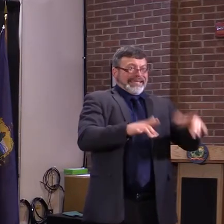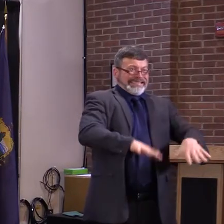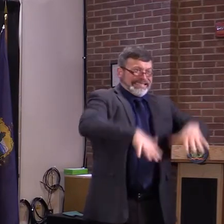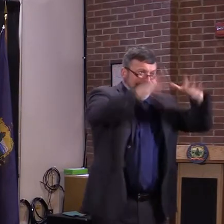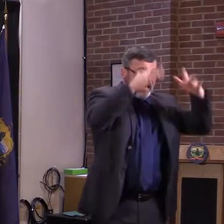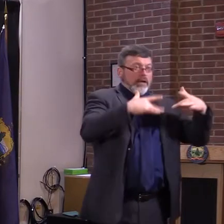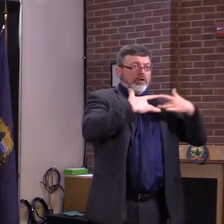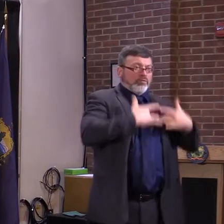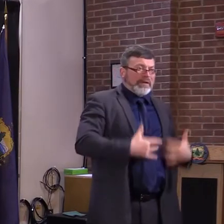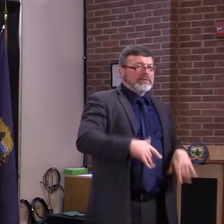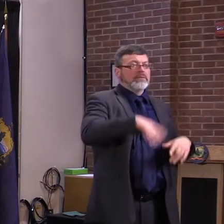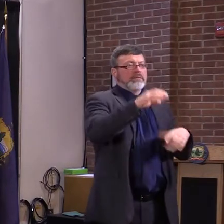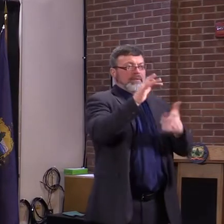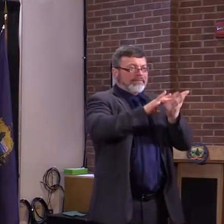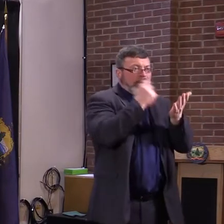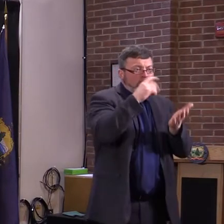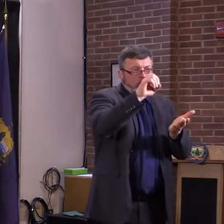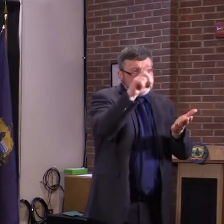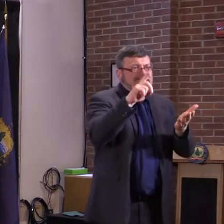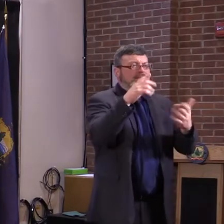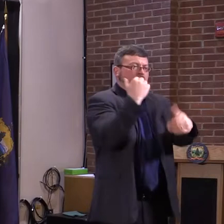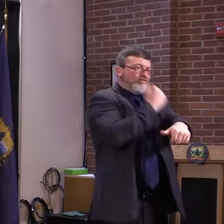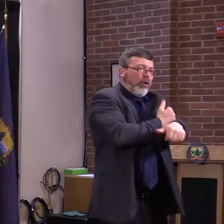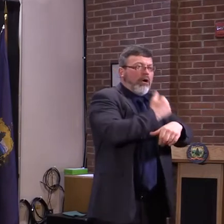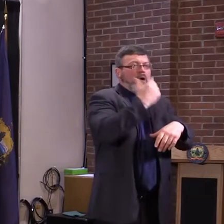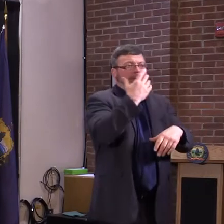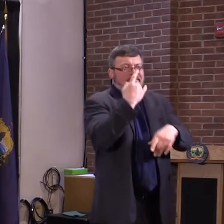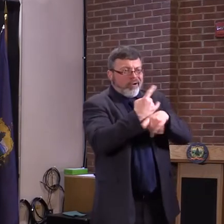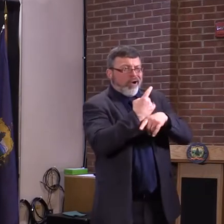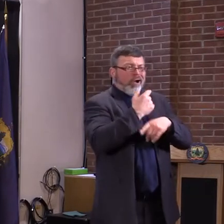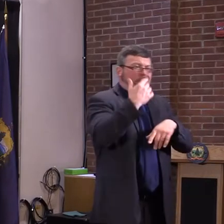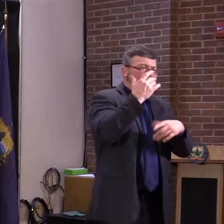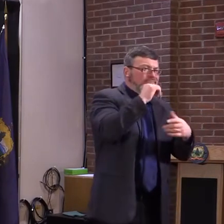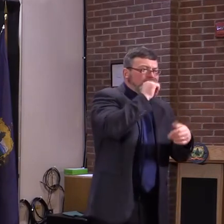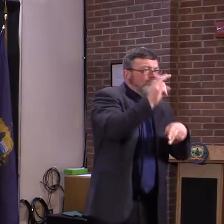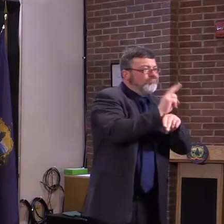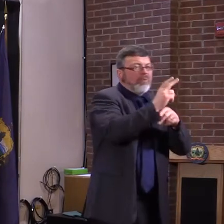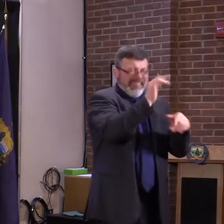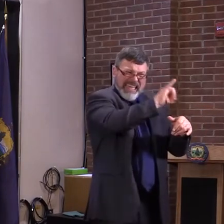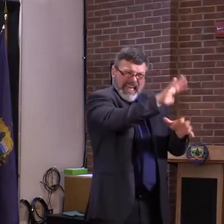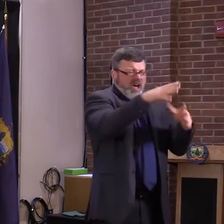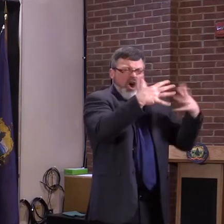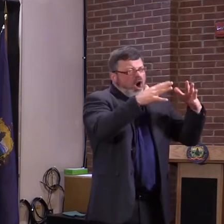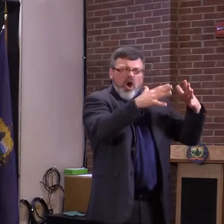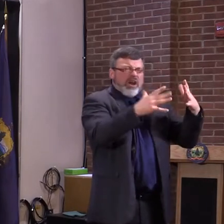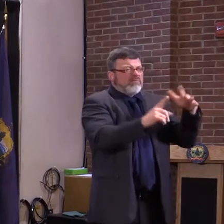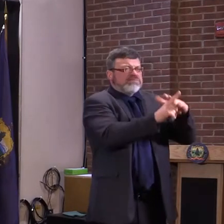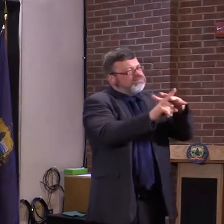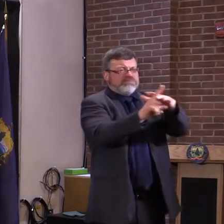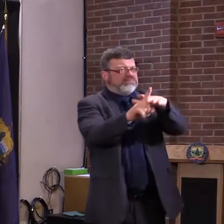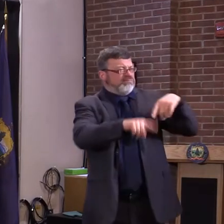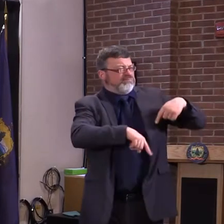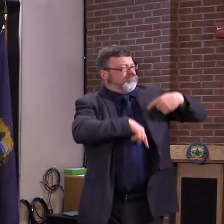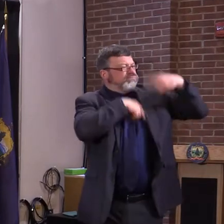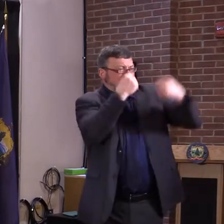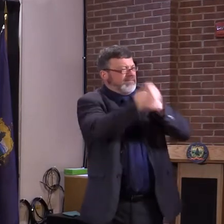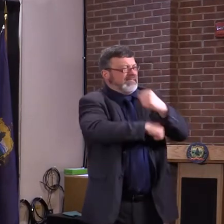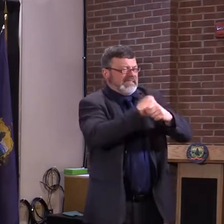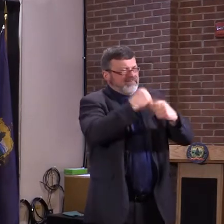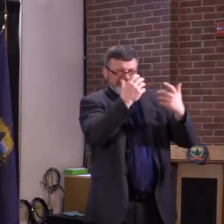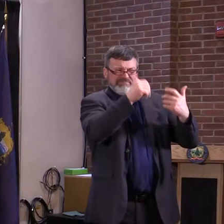at those levels, it was a significant problem before the pandemic. Counselors were talking about this